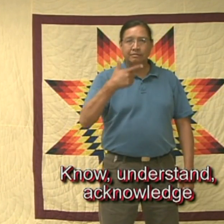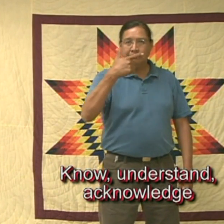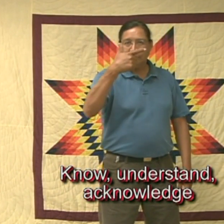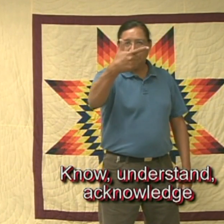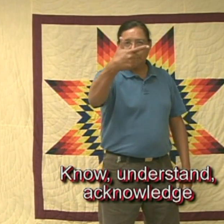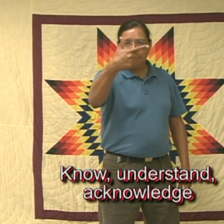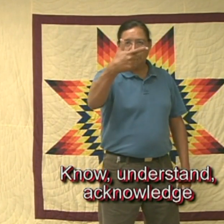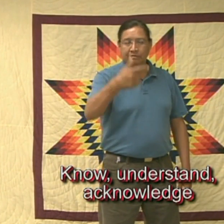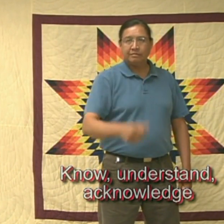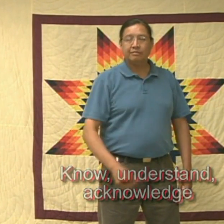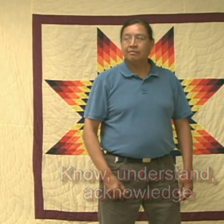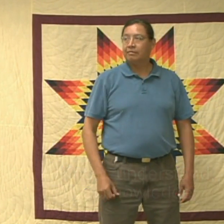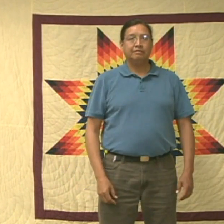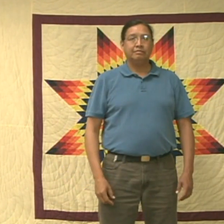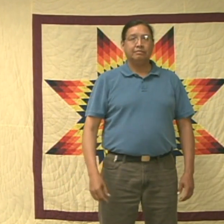Sdodwaya.